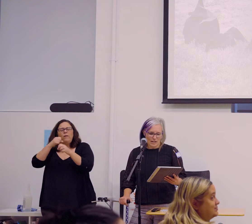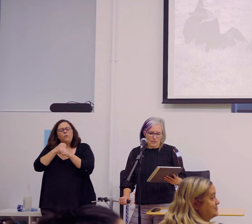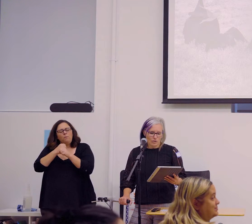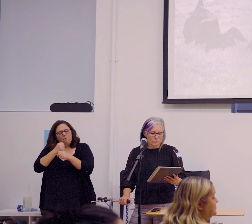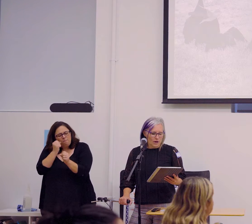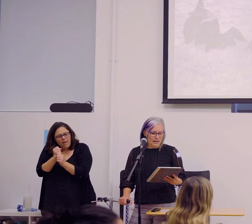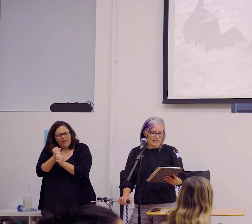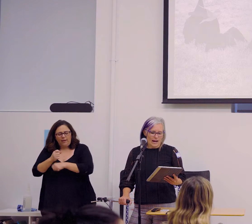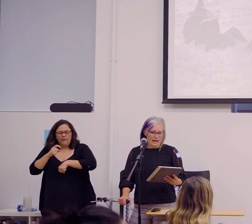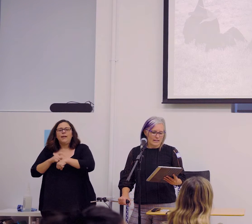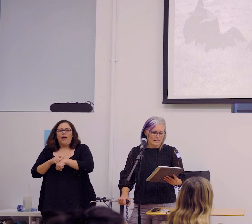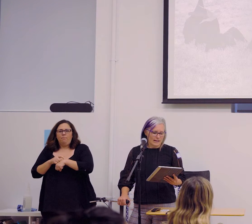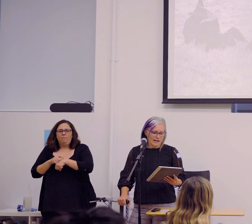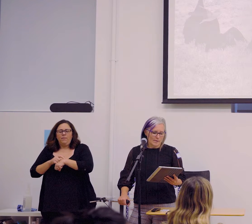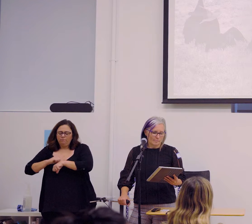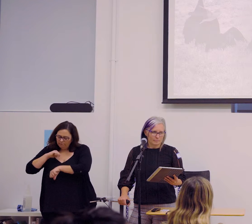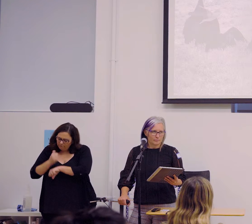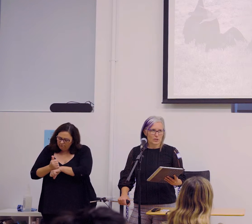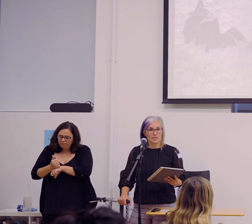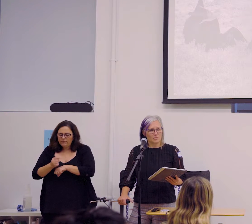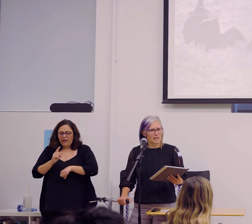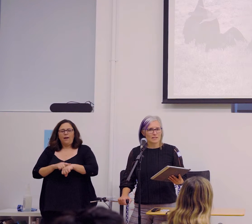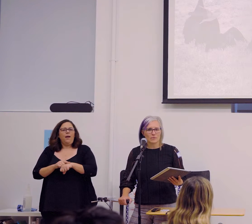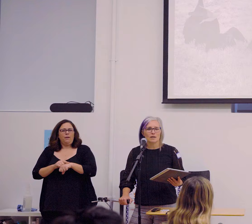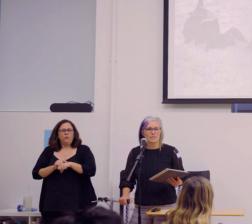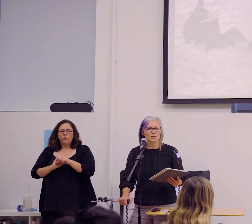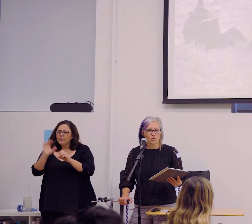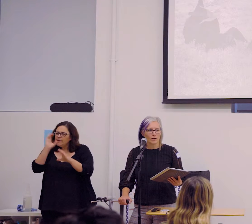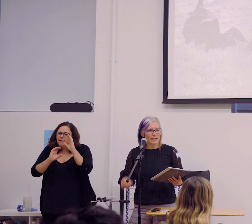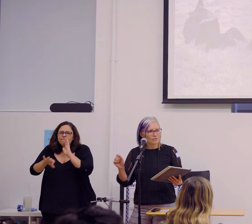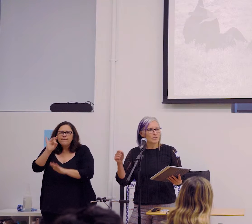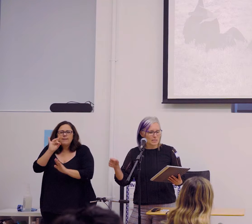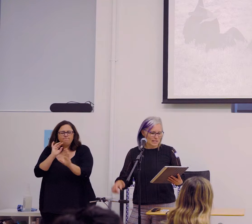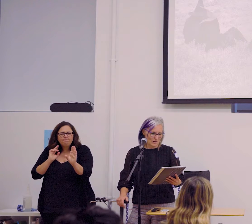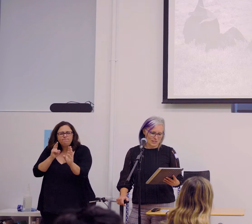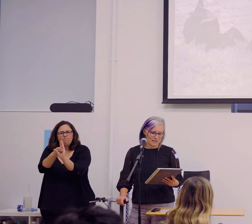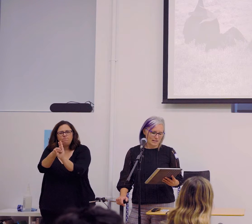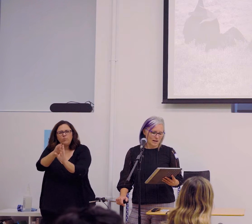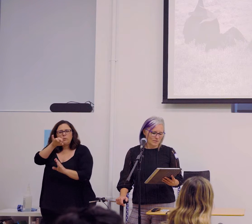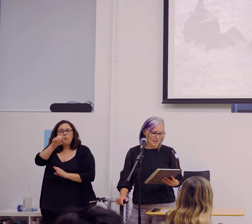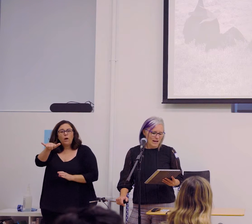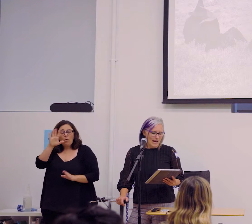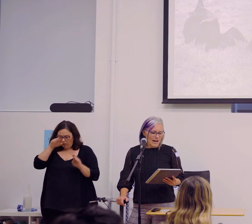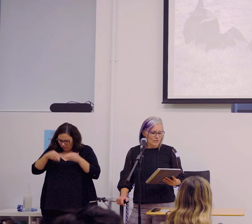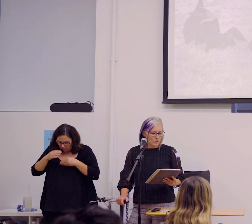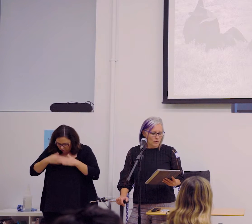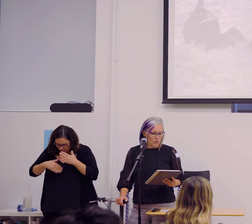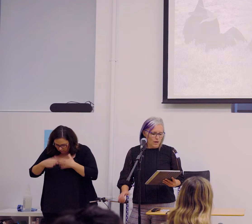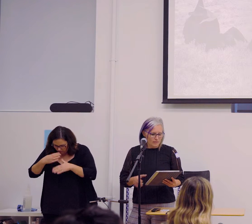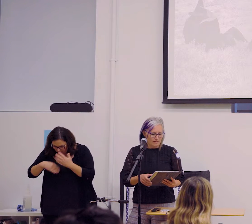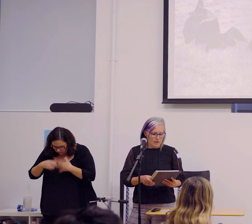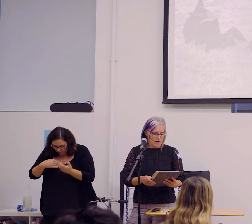time to find and participate sometimes in joy. We get very busy in our day-to-day lives. And